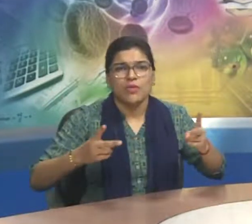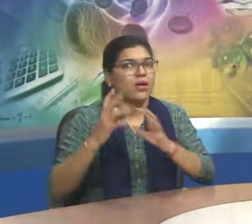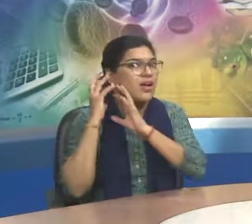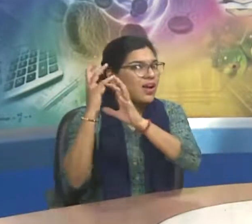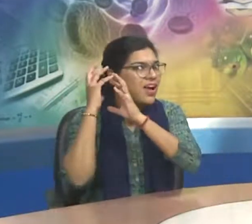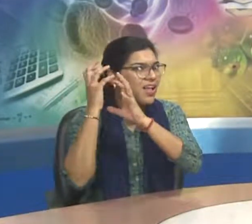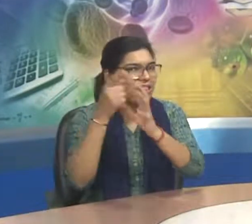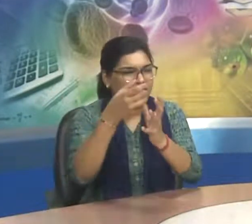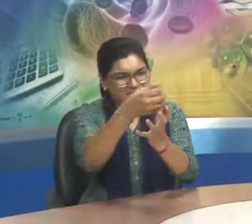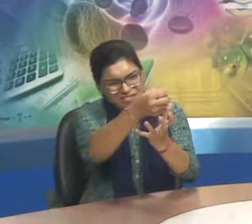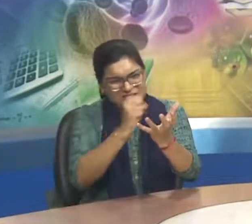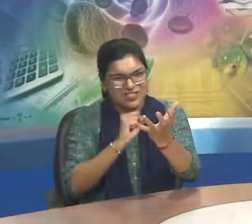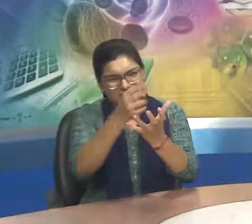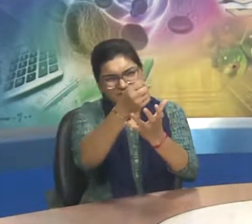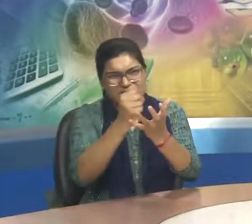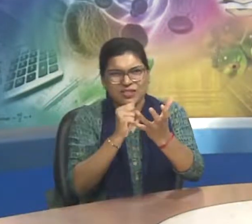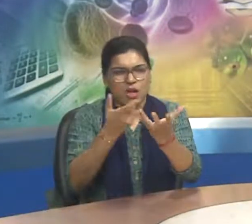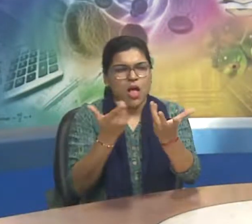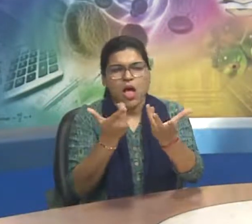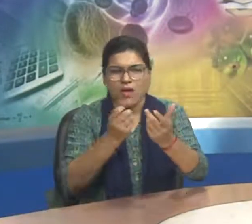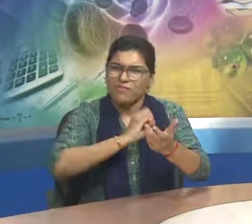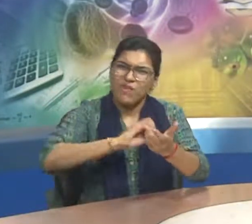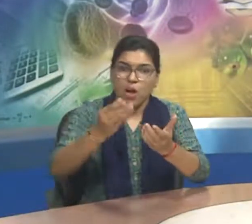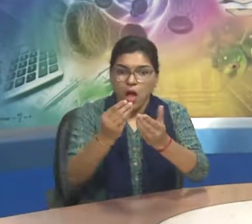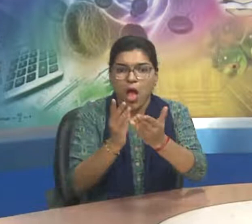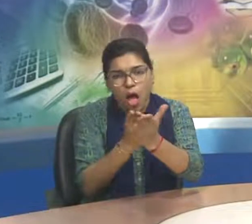different types of items like coconut,